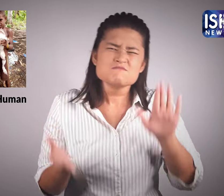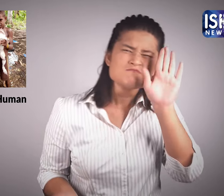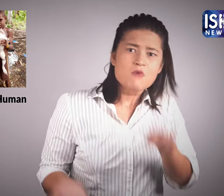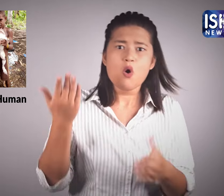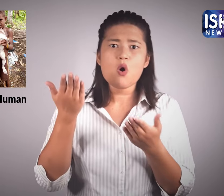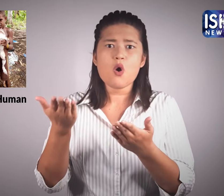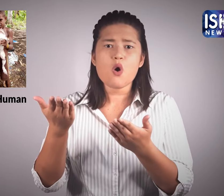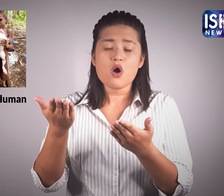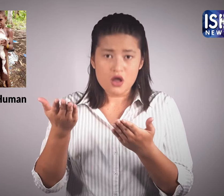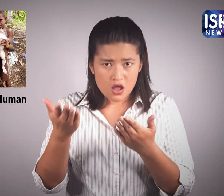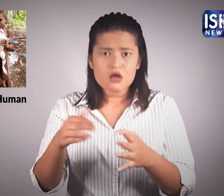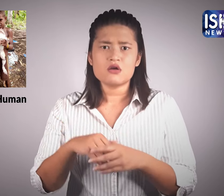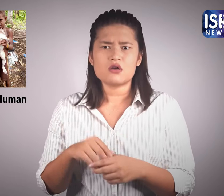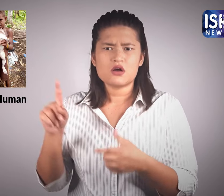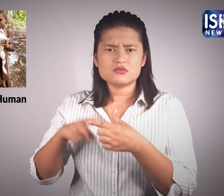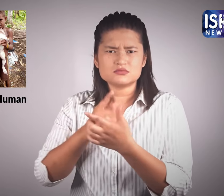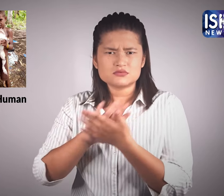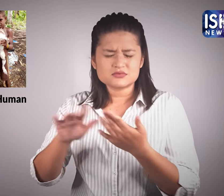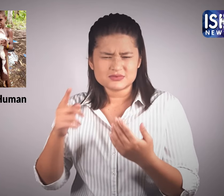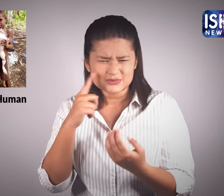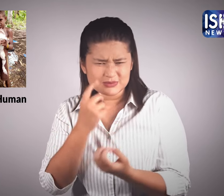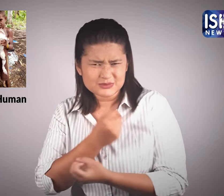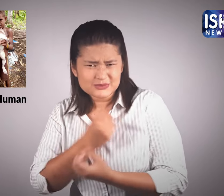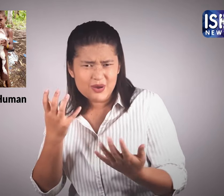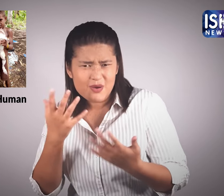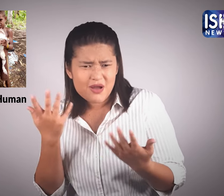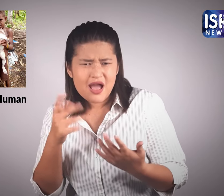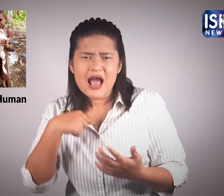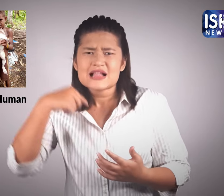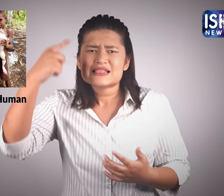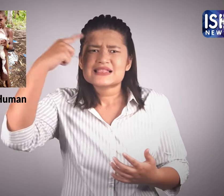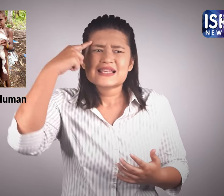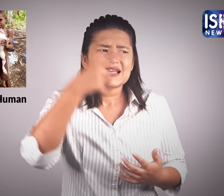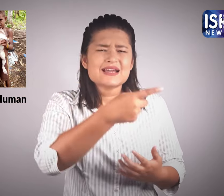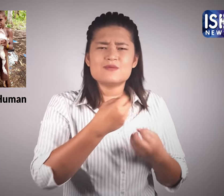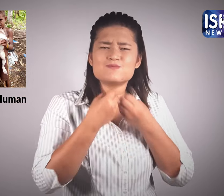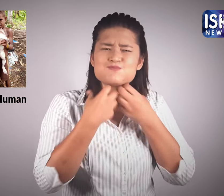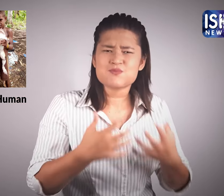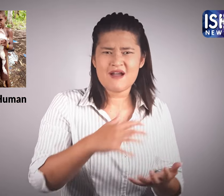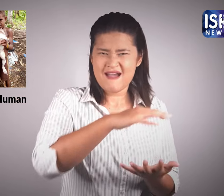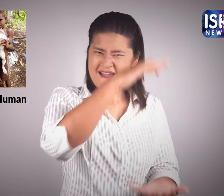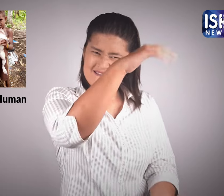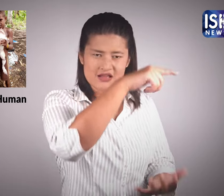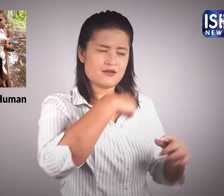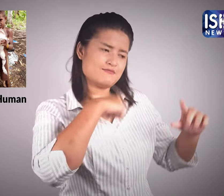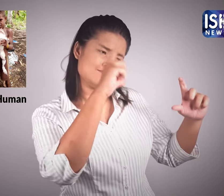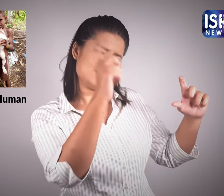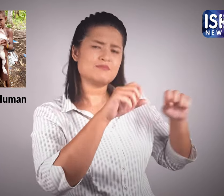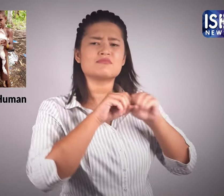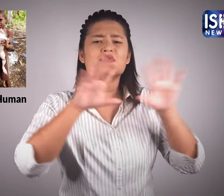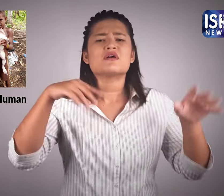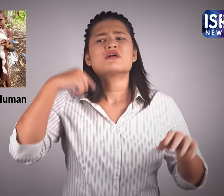The post has been shared more than 800 times. Jimmy Hugo said he thought very few would view his post.